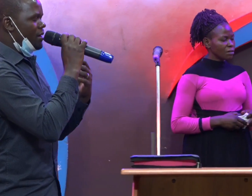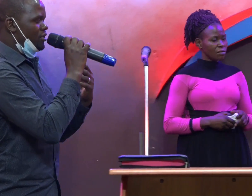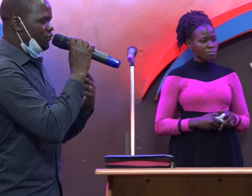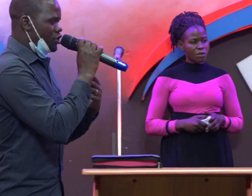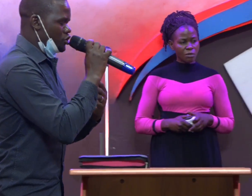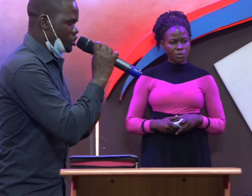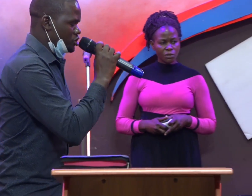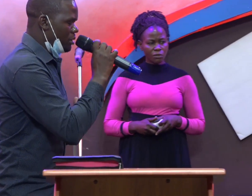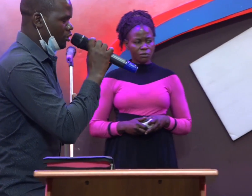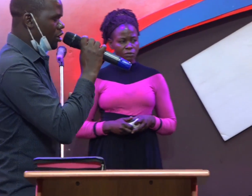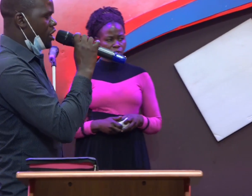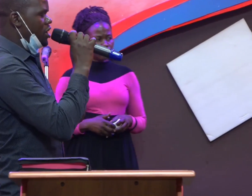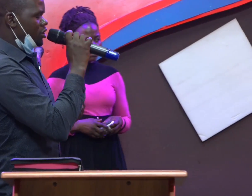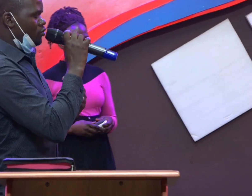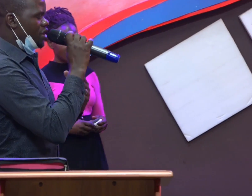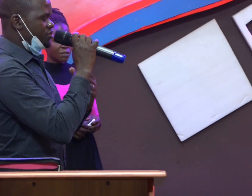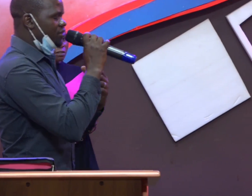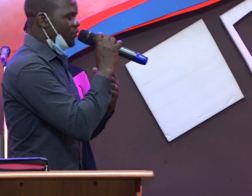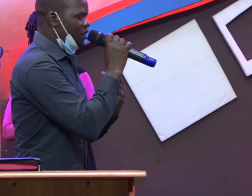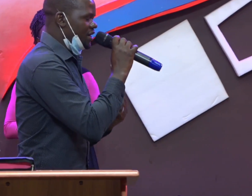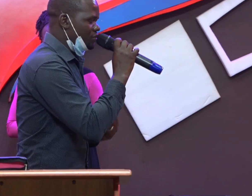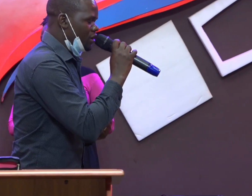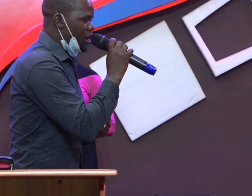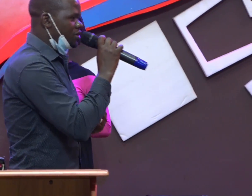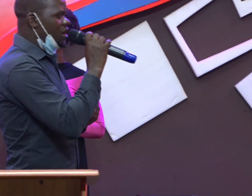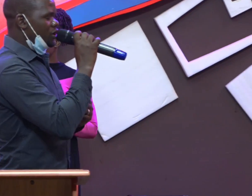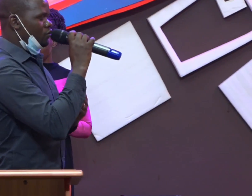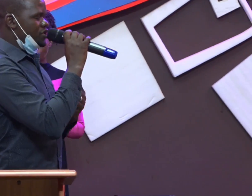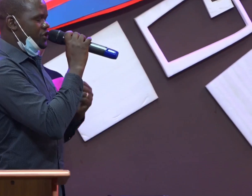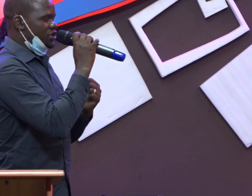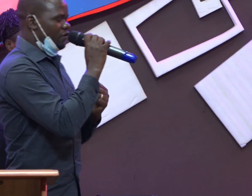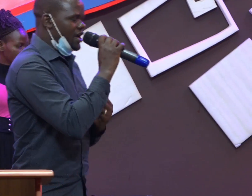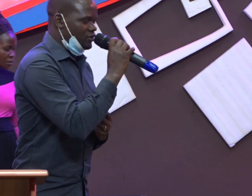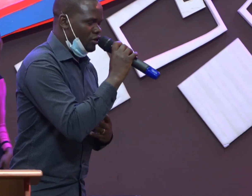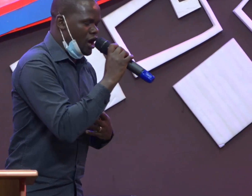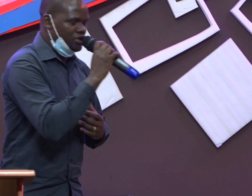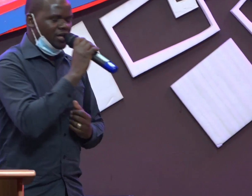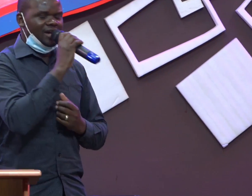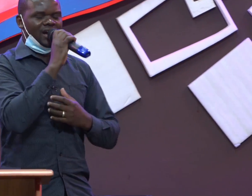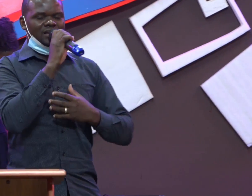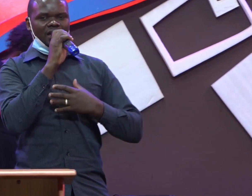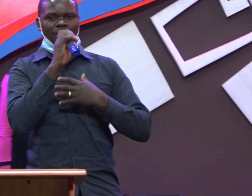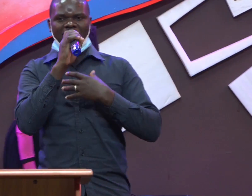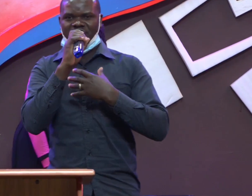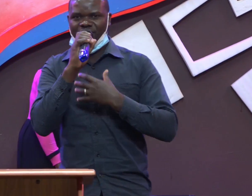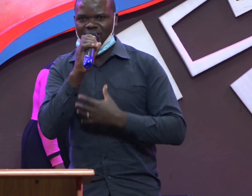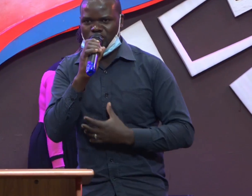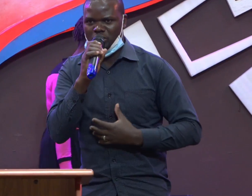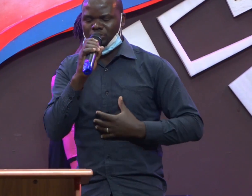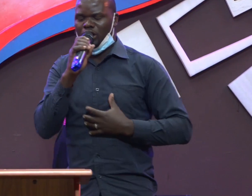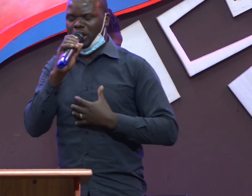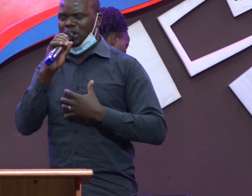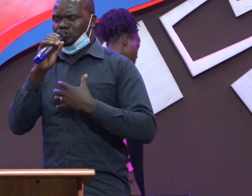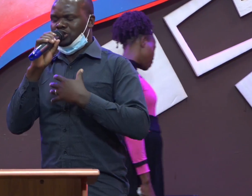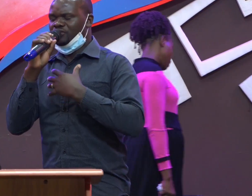we come before you, King of glory, requesting for that grace, requesting for that grace that can help us, heavenly